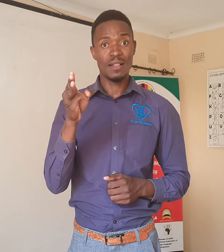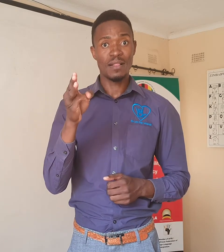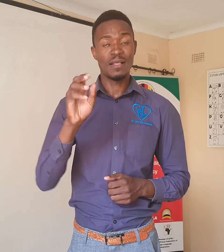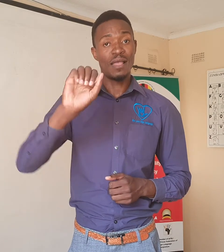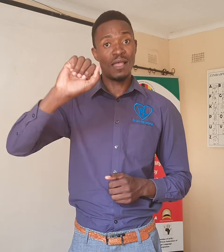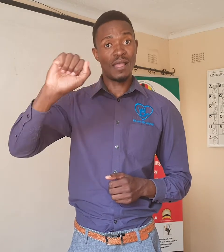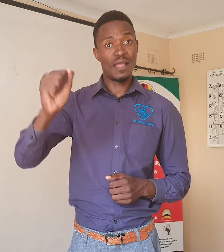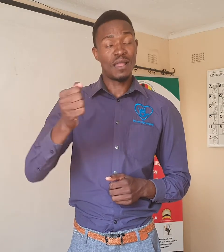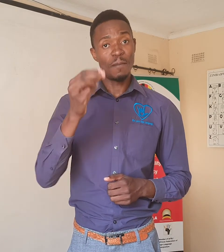April,